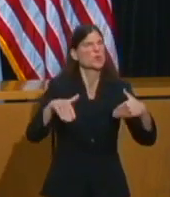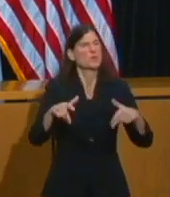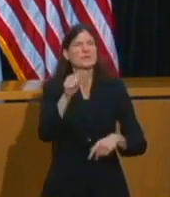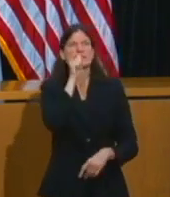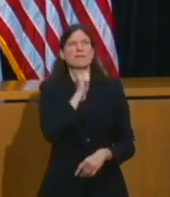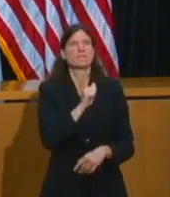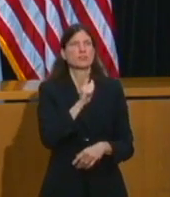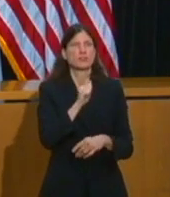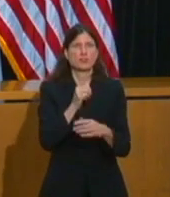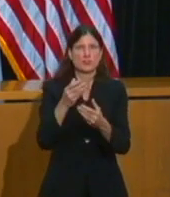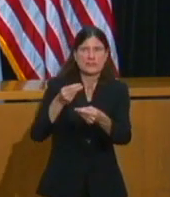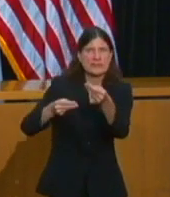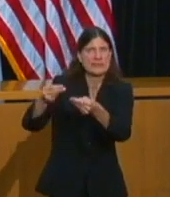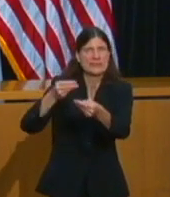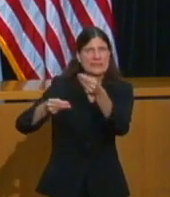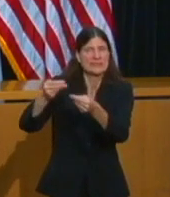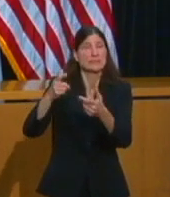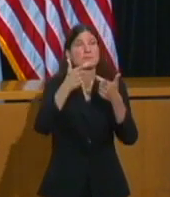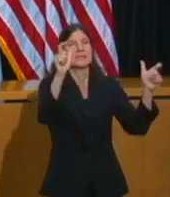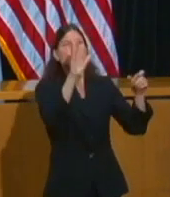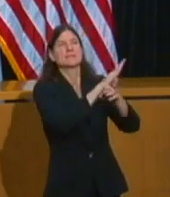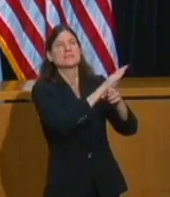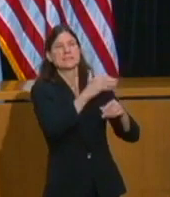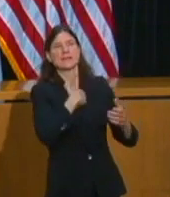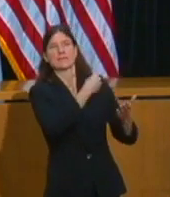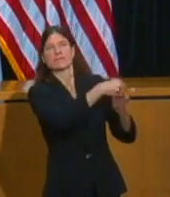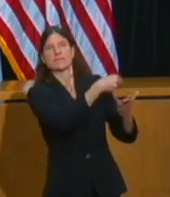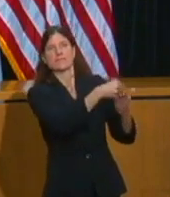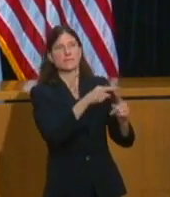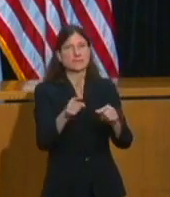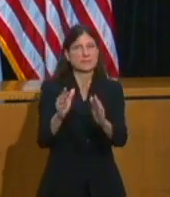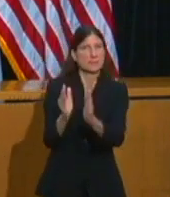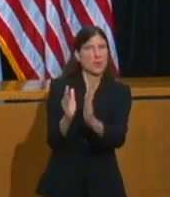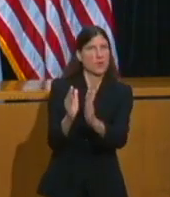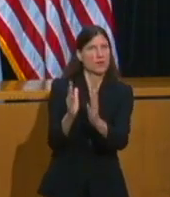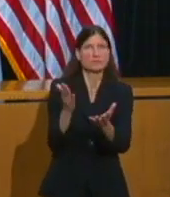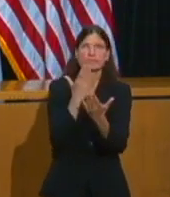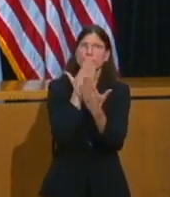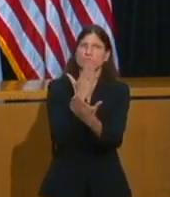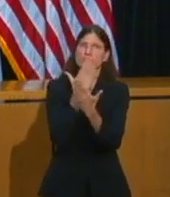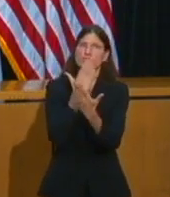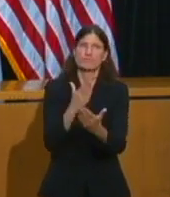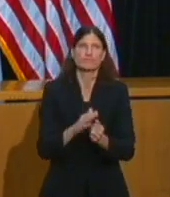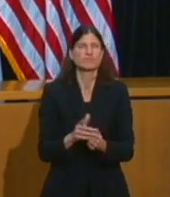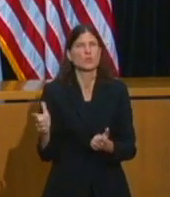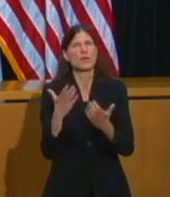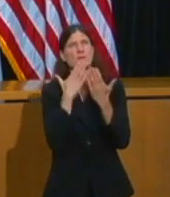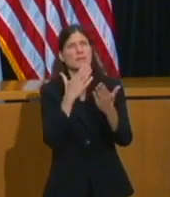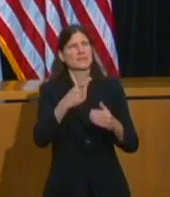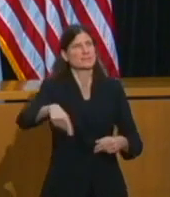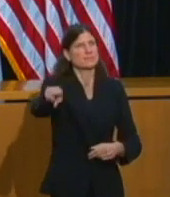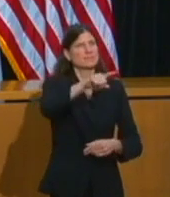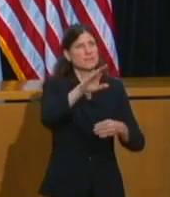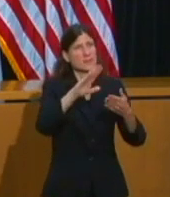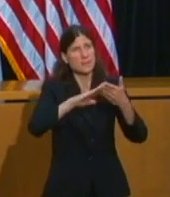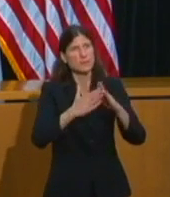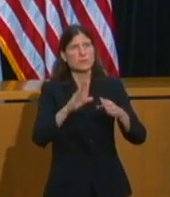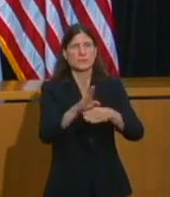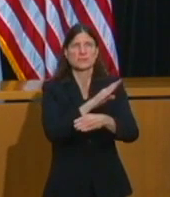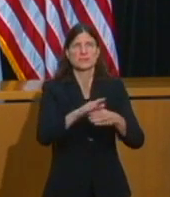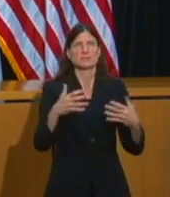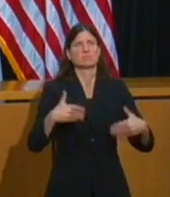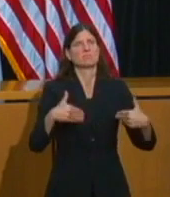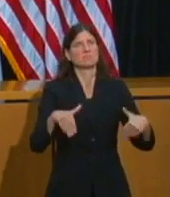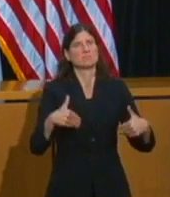And I want to thank the many people in retail and in our business communities that have helped us to make